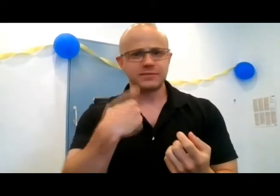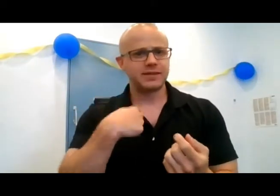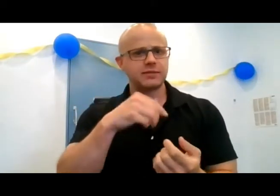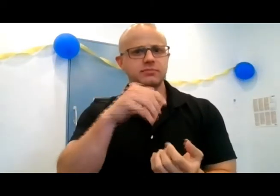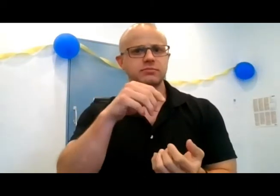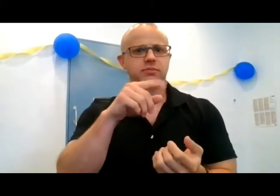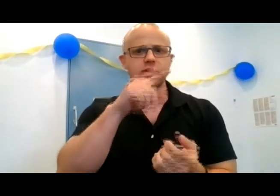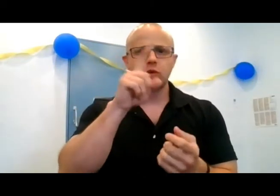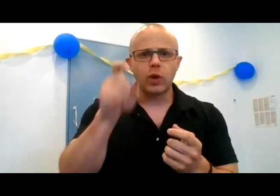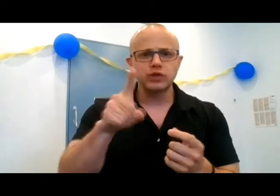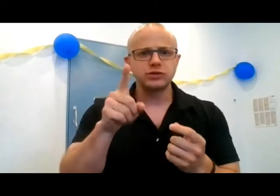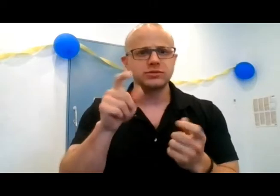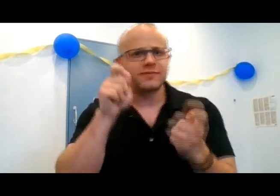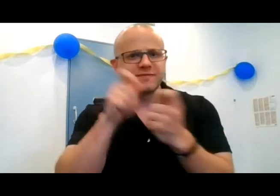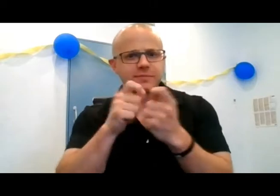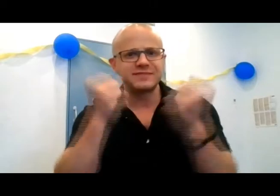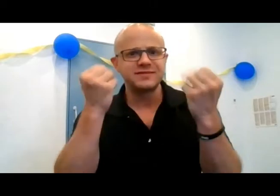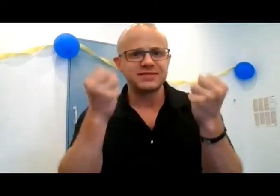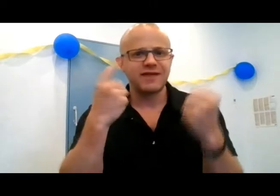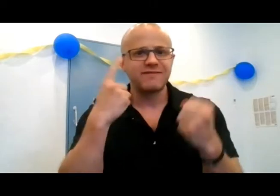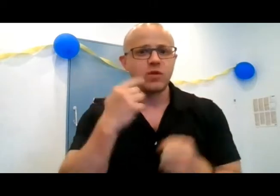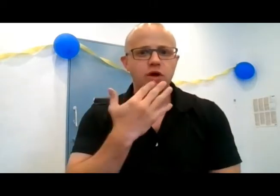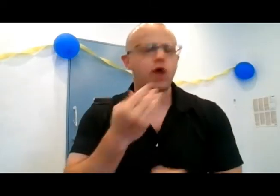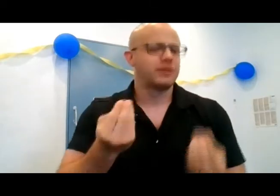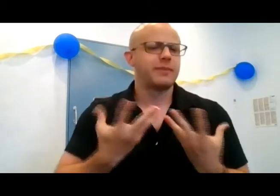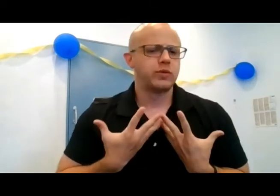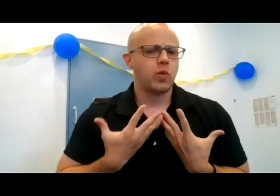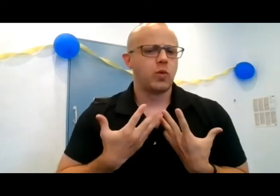Again, if you want a specific